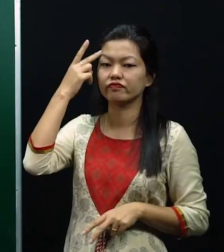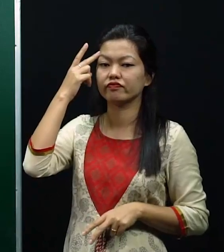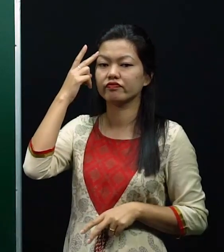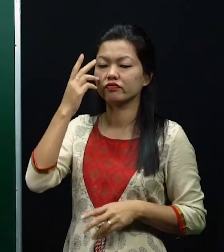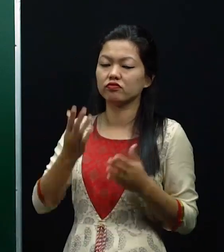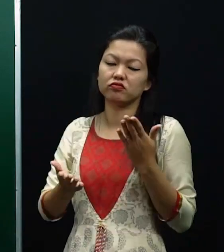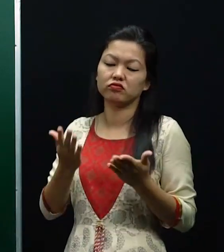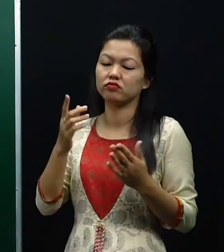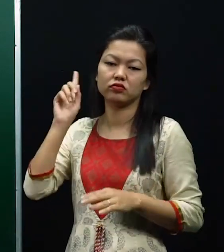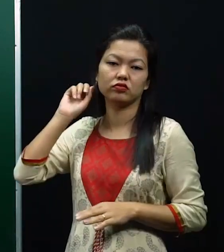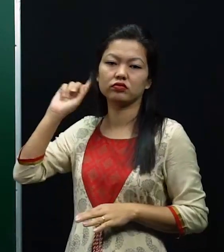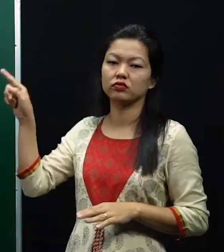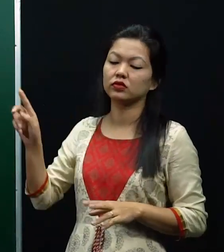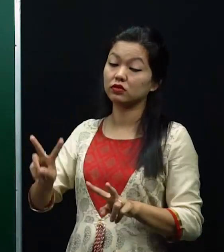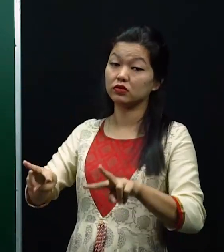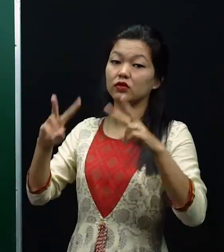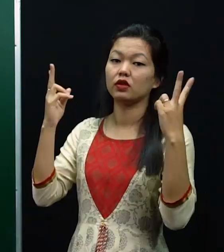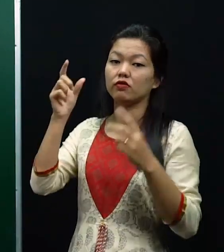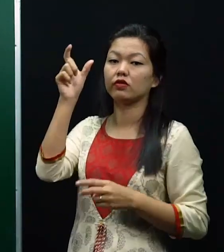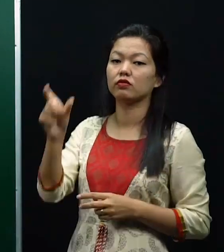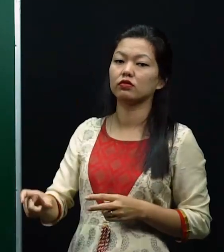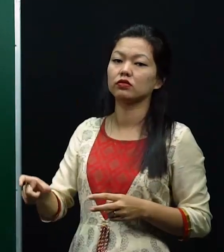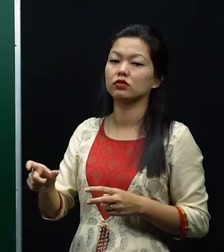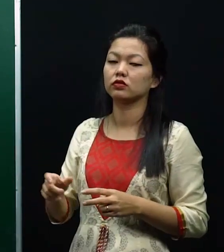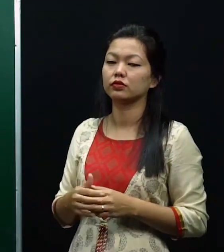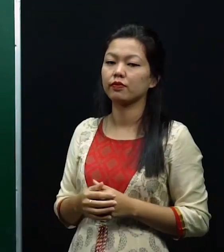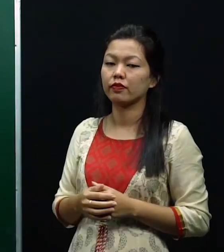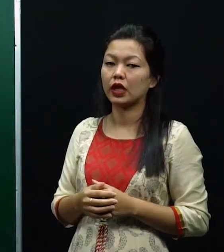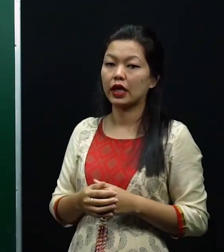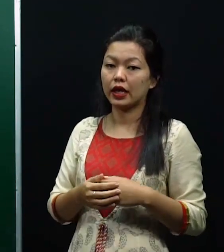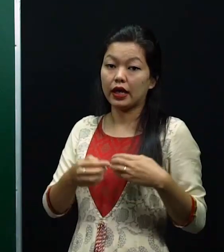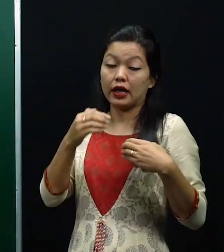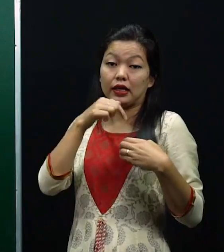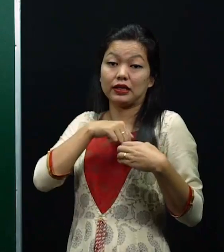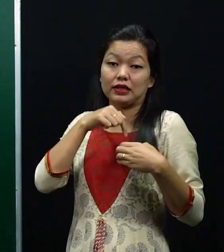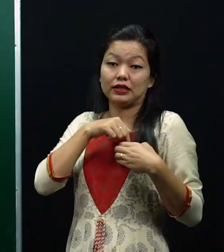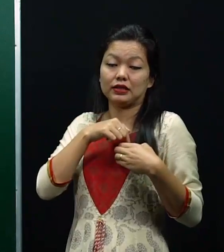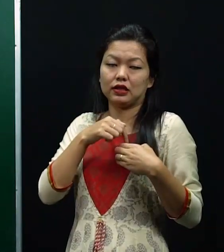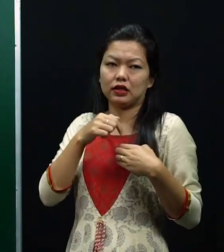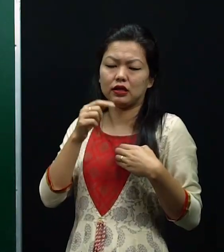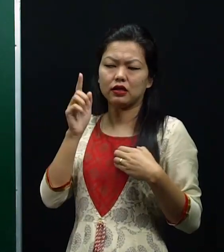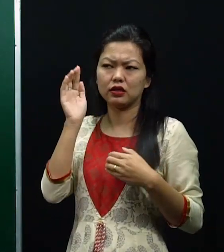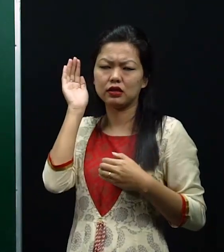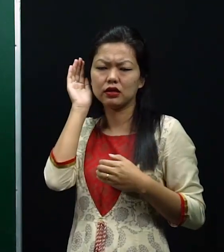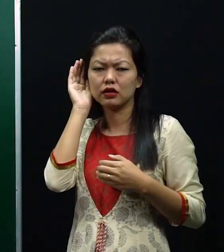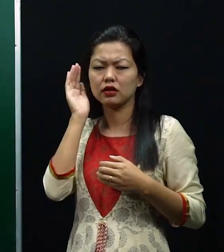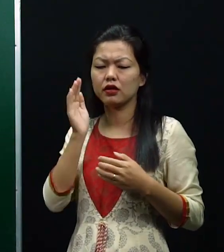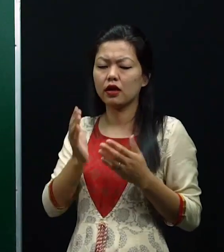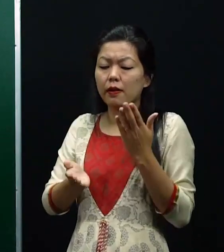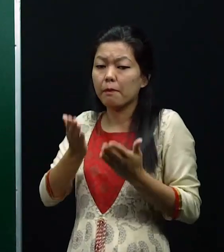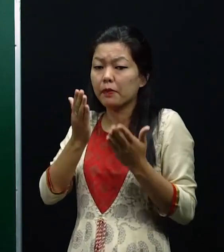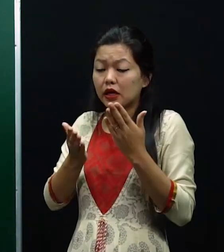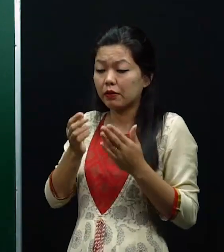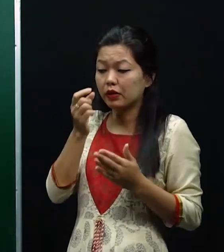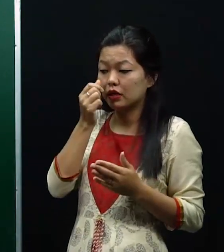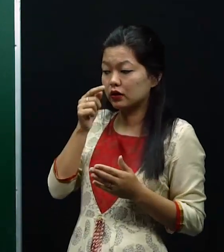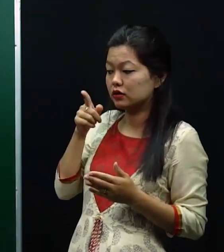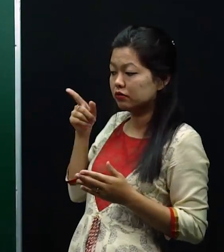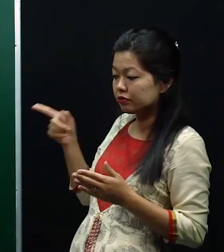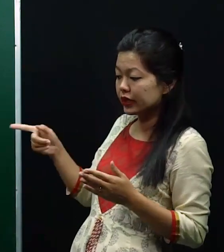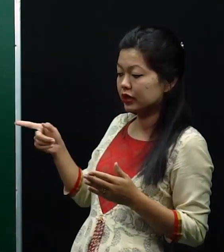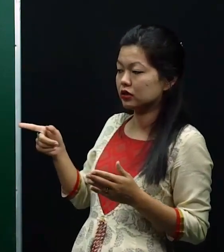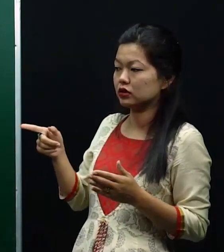in his mind that this person will come. That means he had already come, but his mind could not accept that this man had already